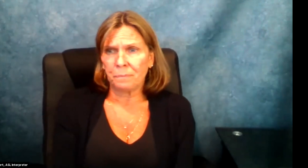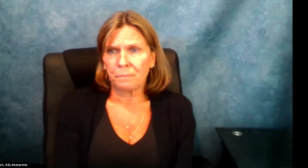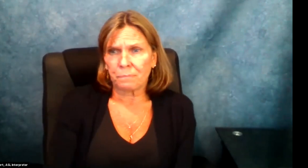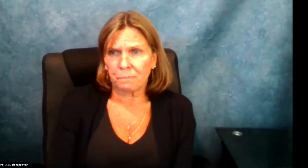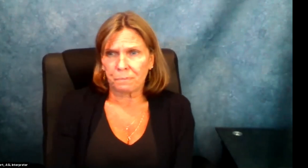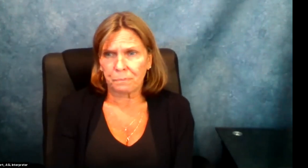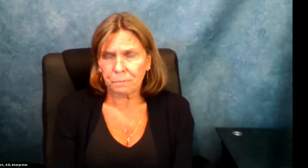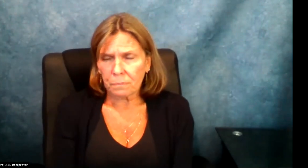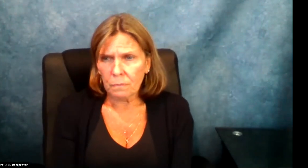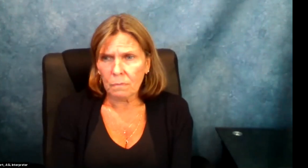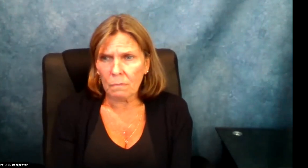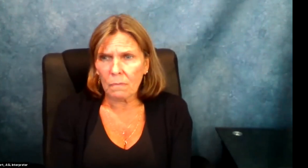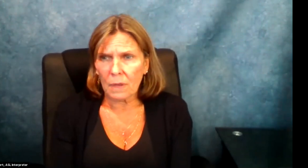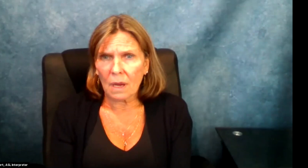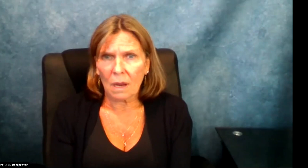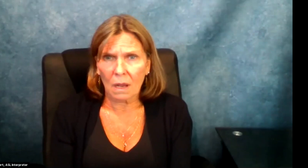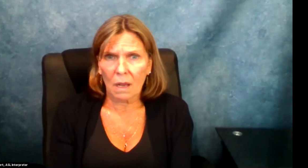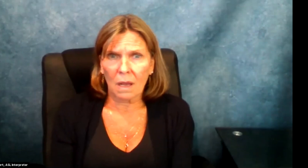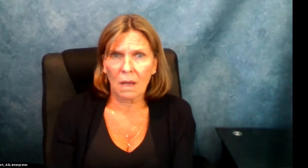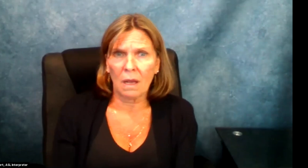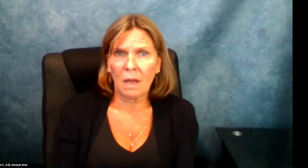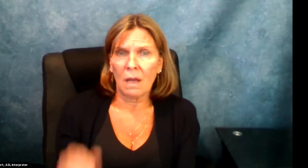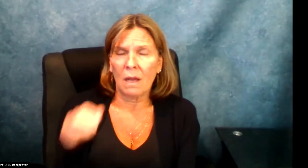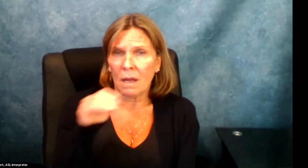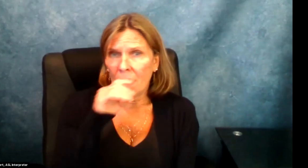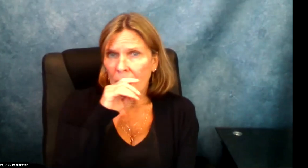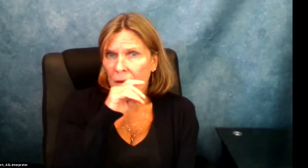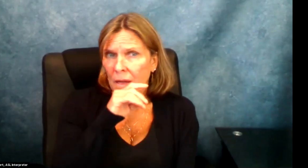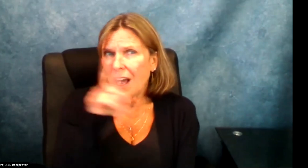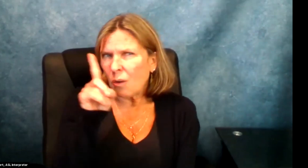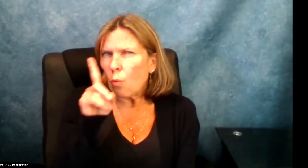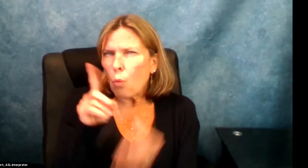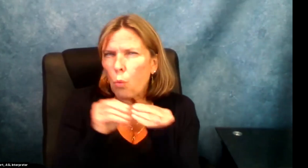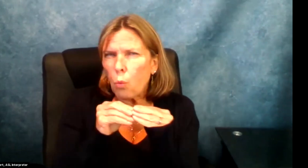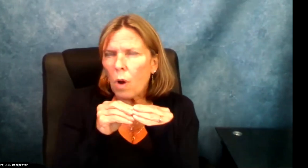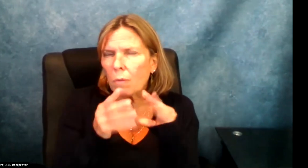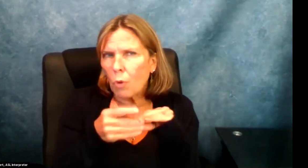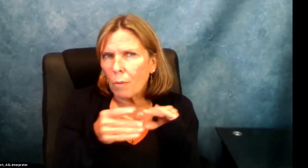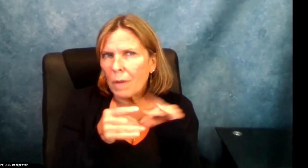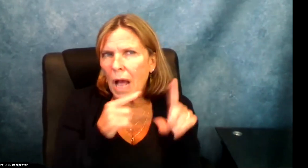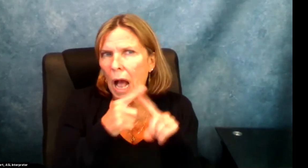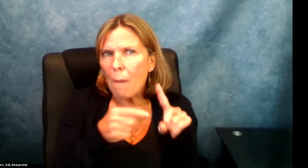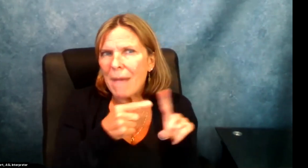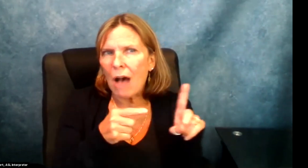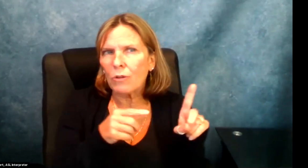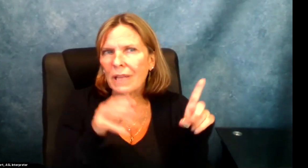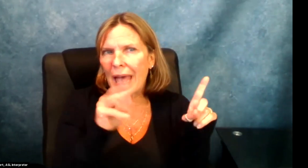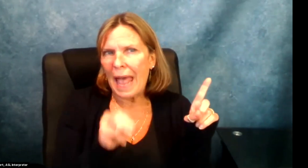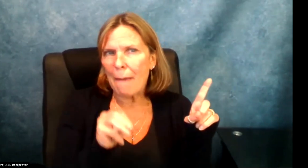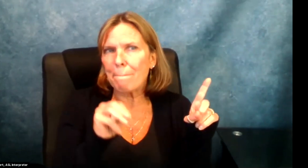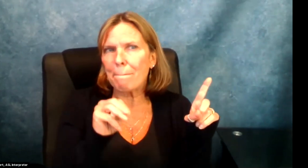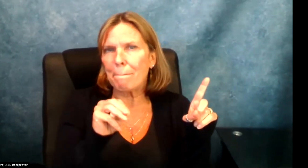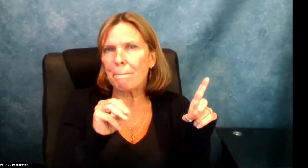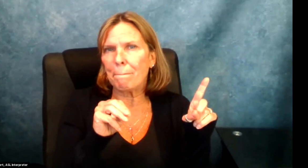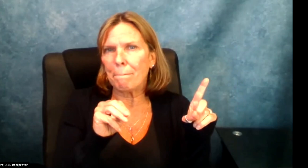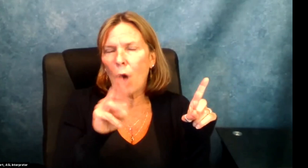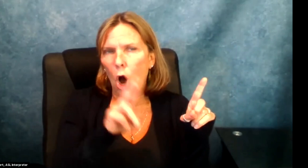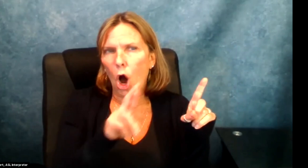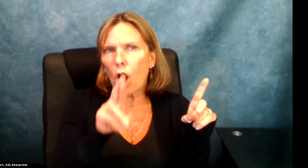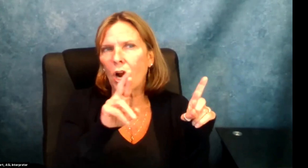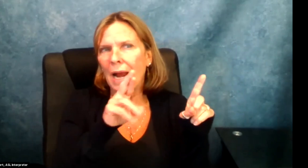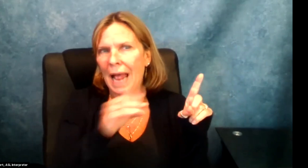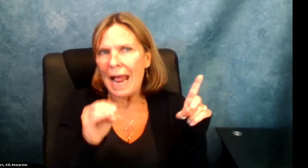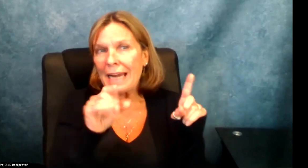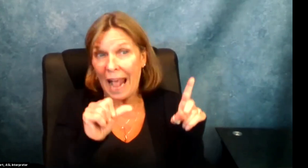I was going to say, one thing that's really interesting or fascinating about the mRNA vaccines from the science